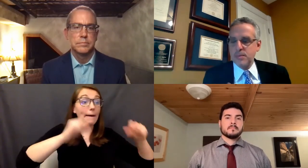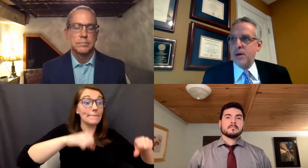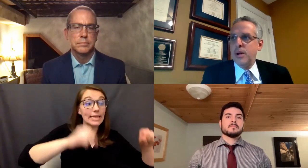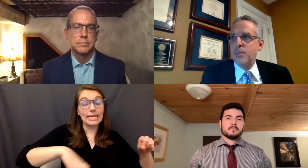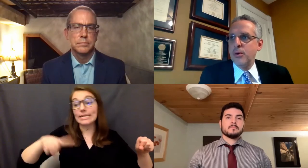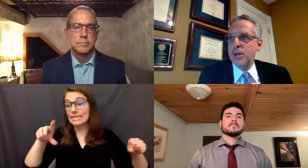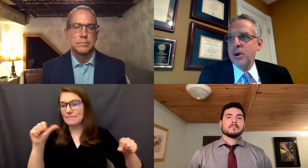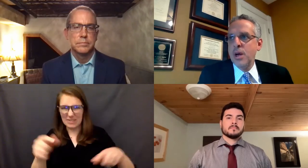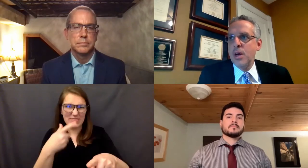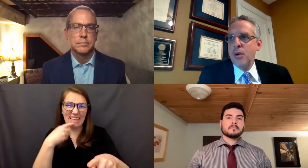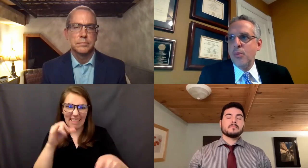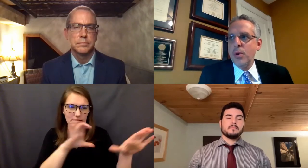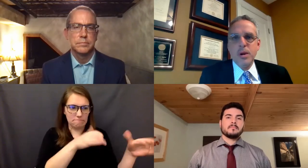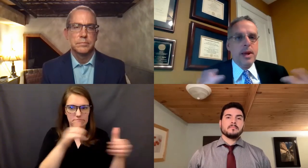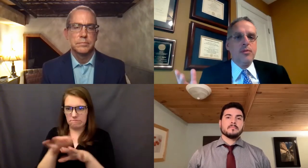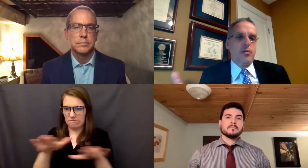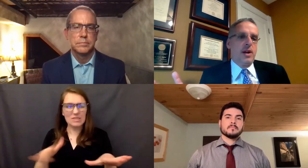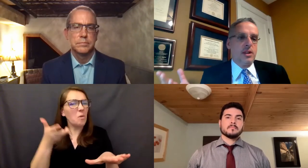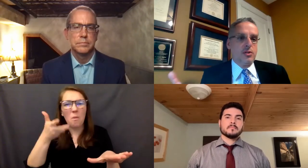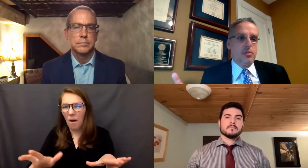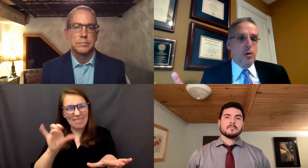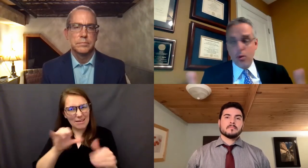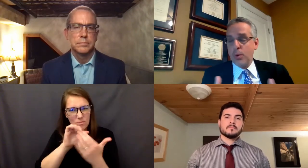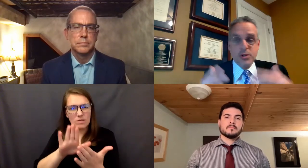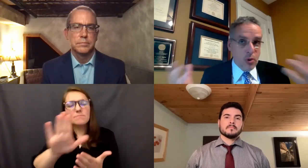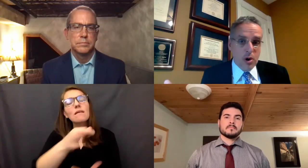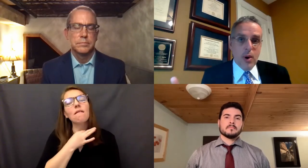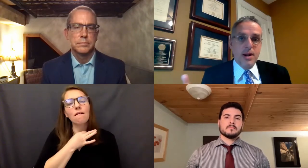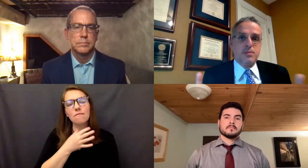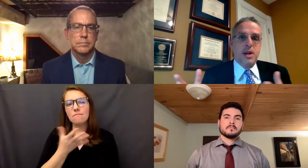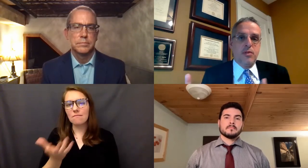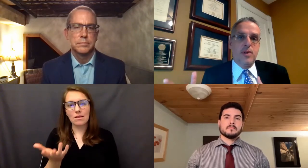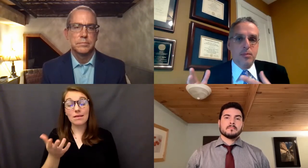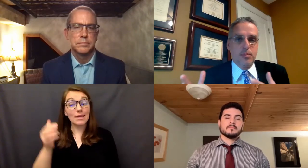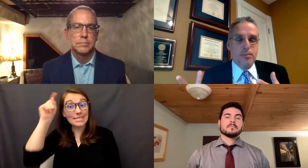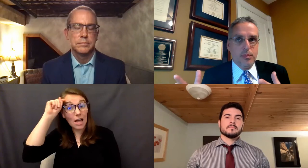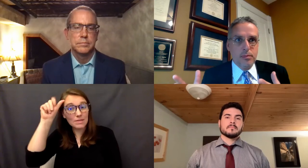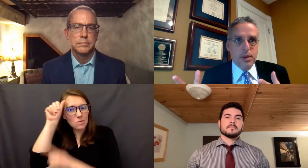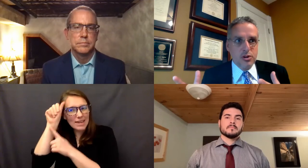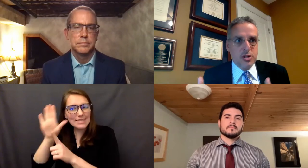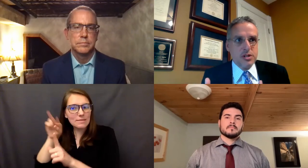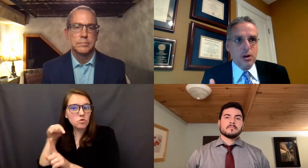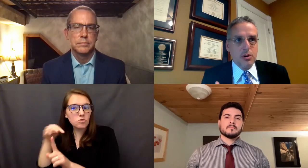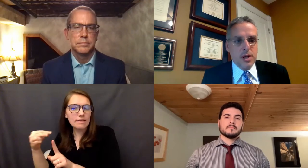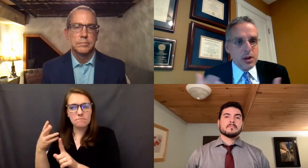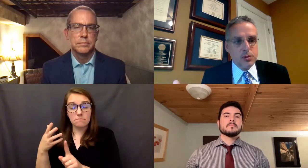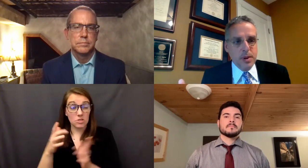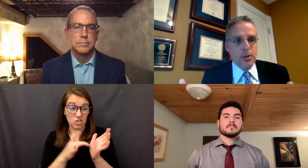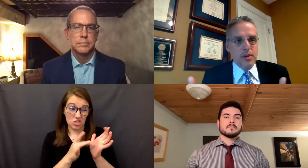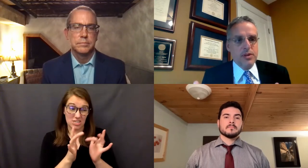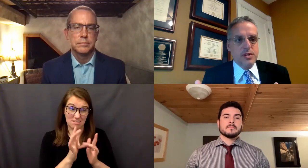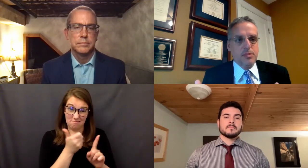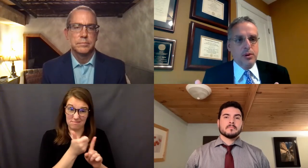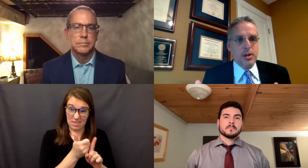you talked about earlier, what are we to make of the fact that, or what does Aquinas make of the fact that Jesus